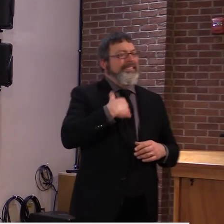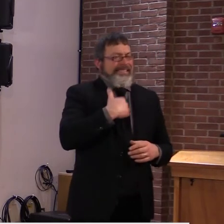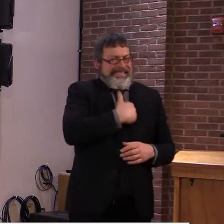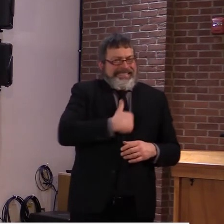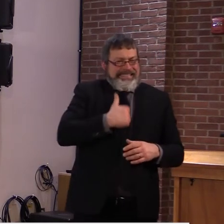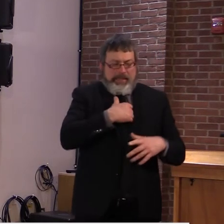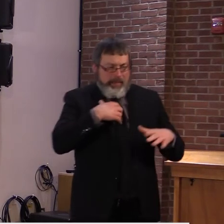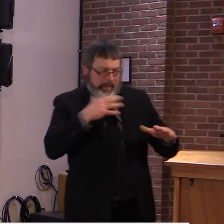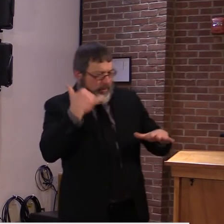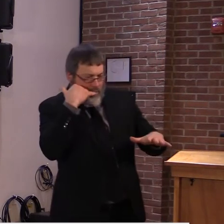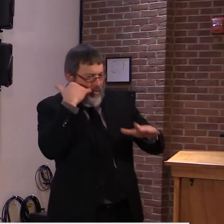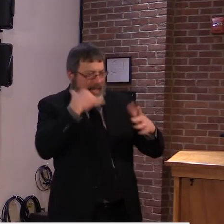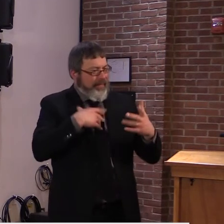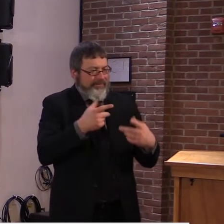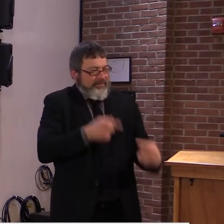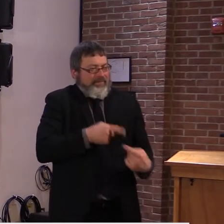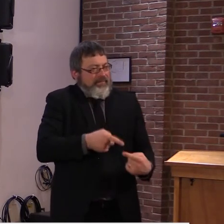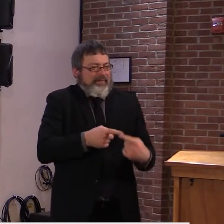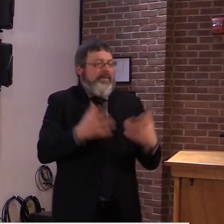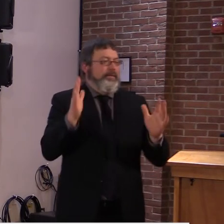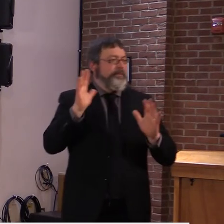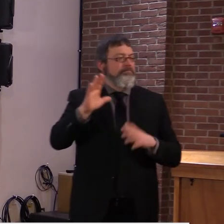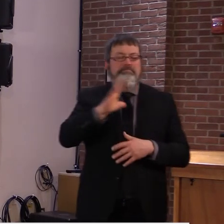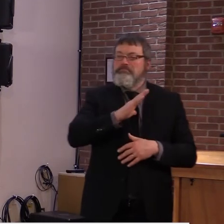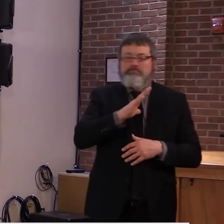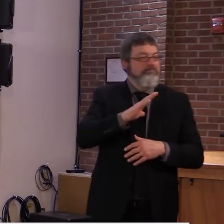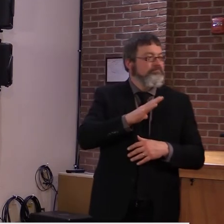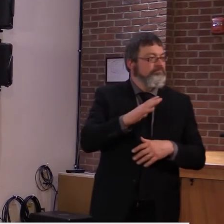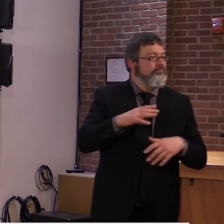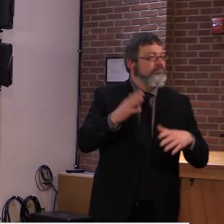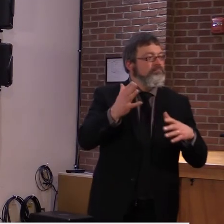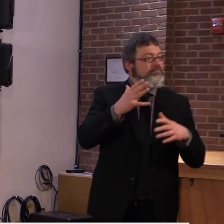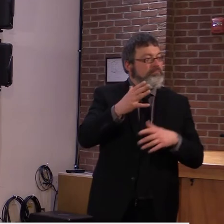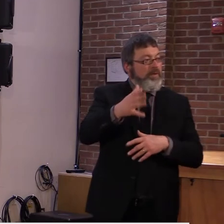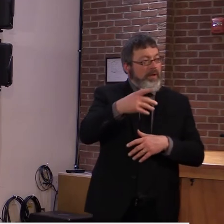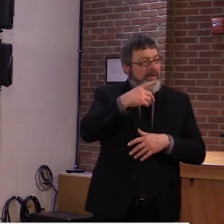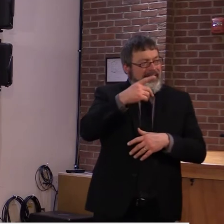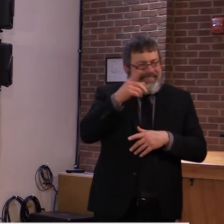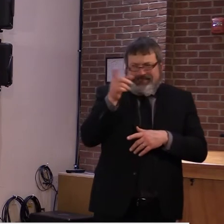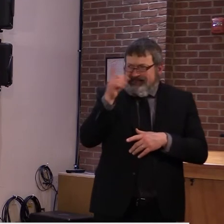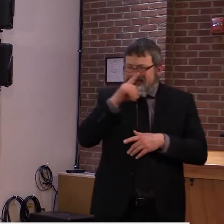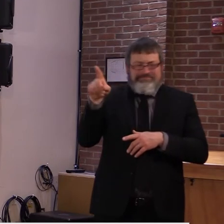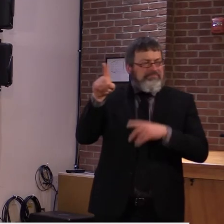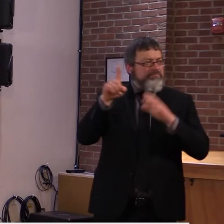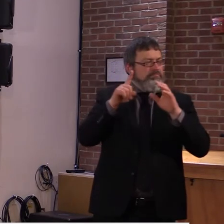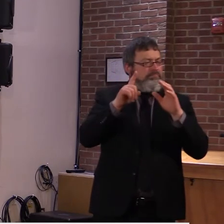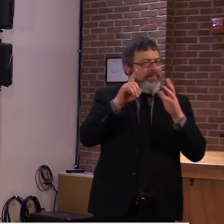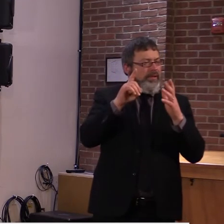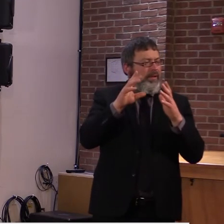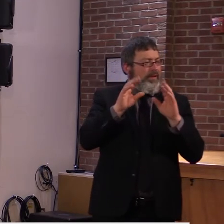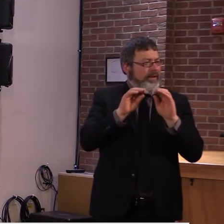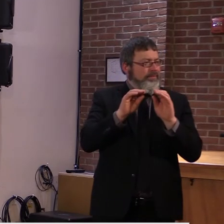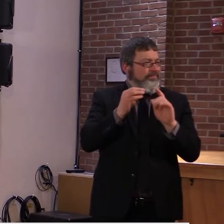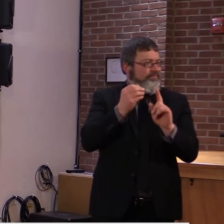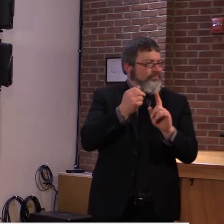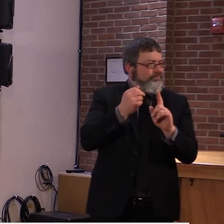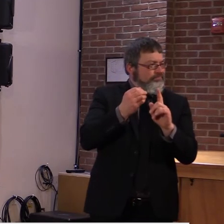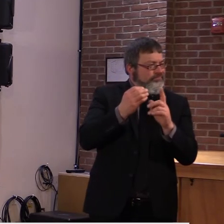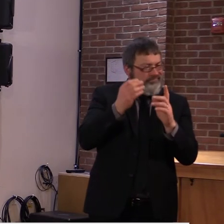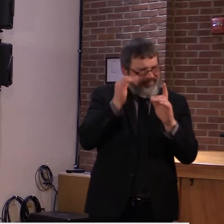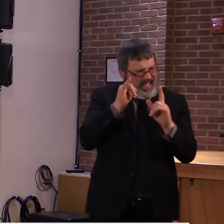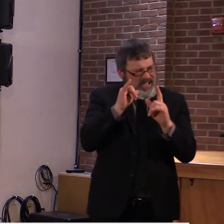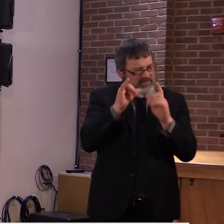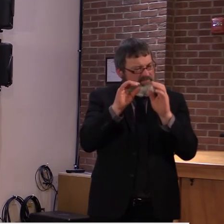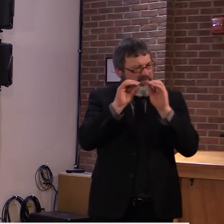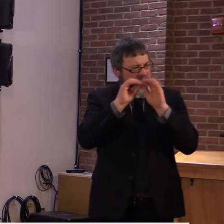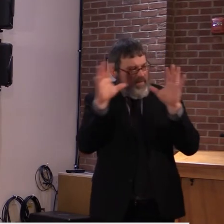moments ago. I had a follow-up question. Regarding the rollout of the vaccine to skilled nursing